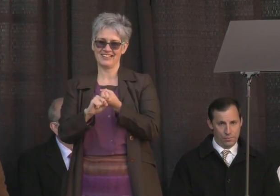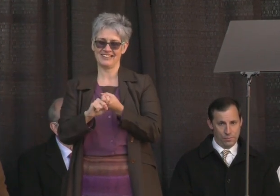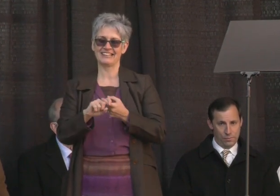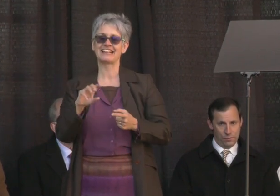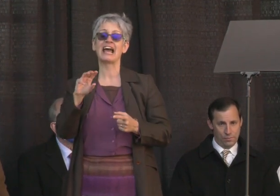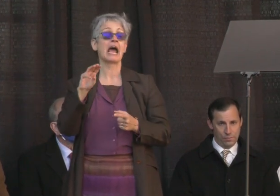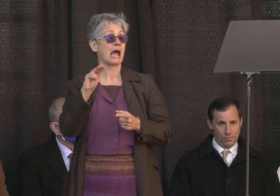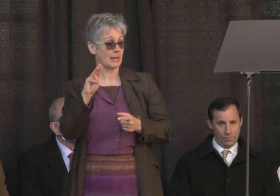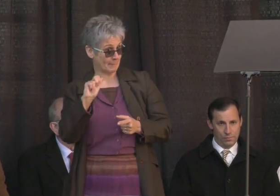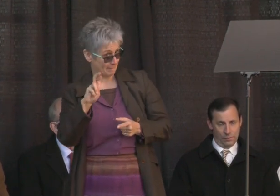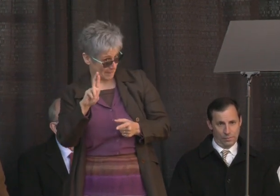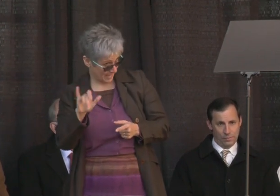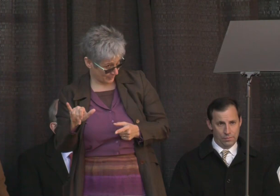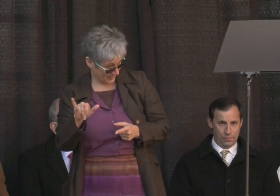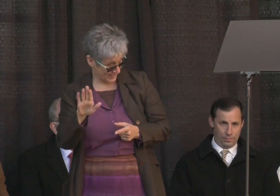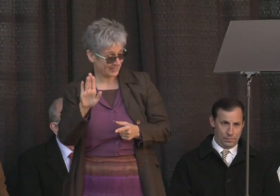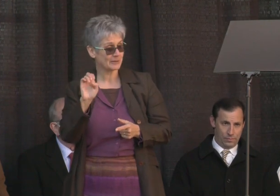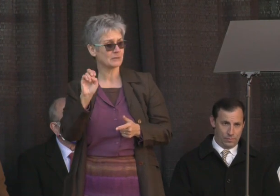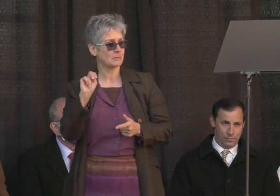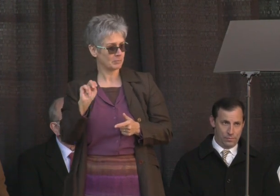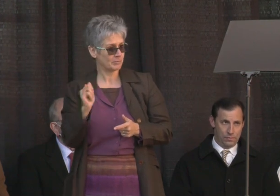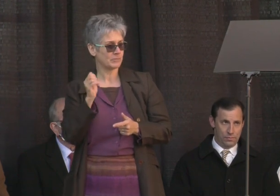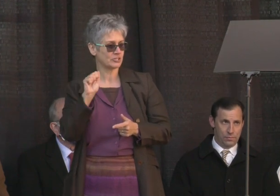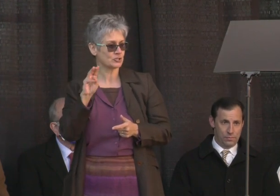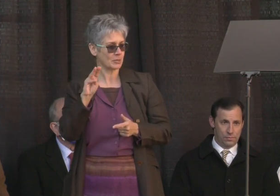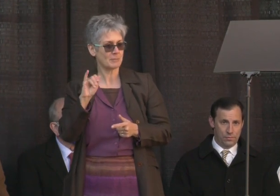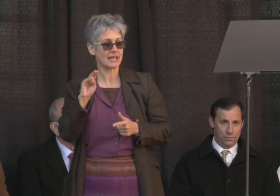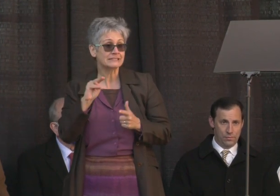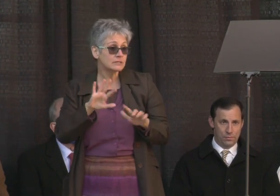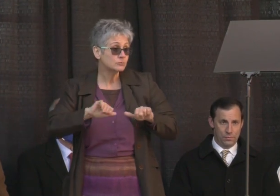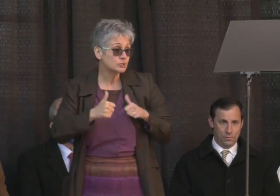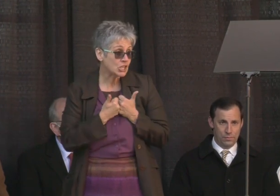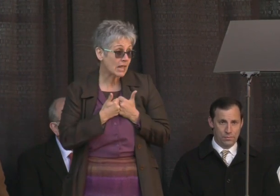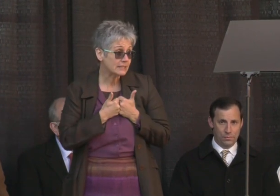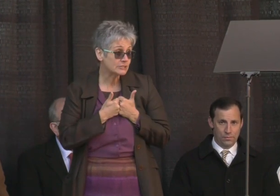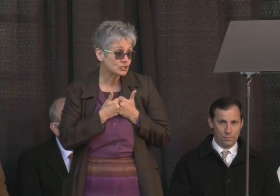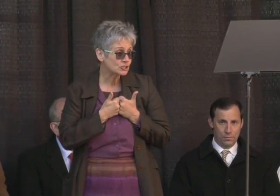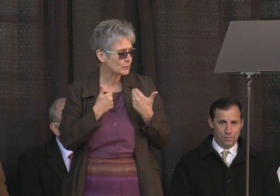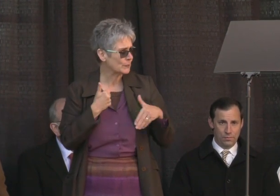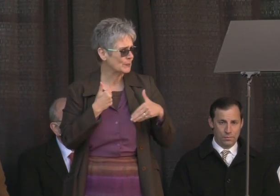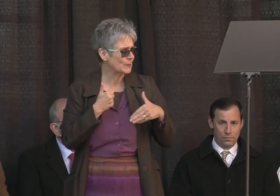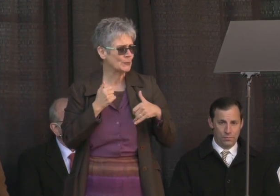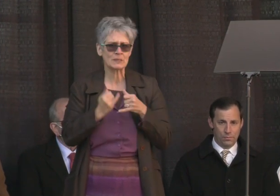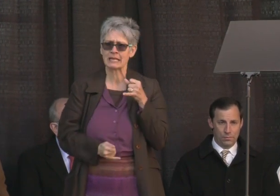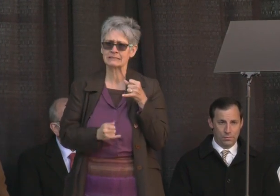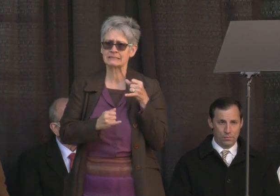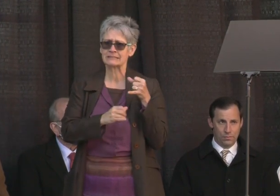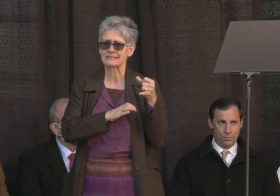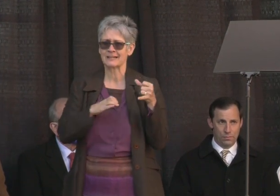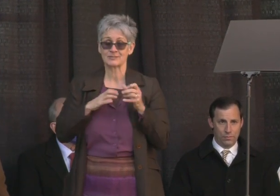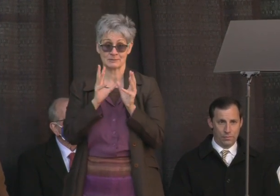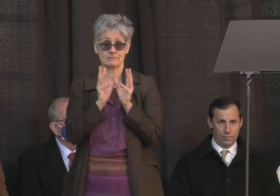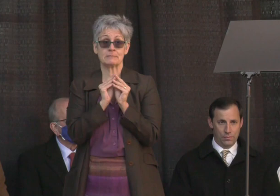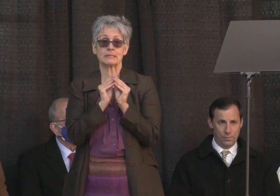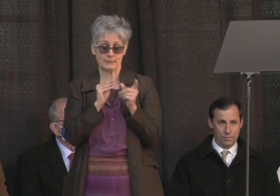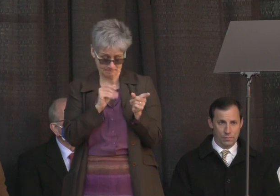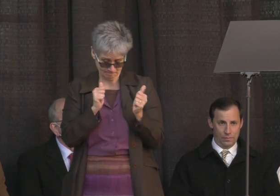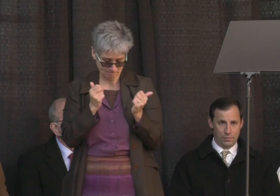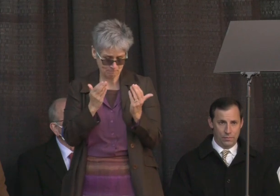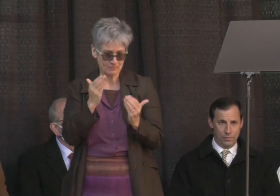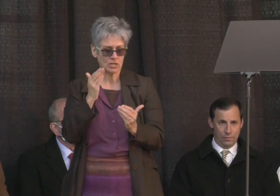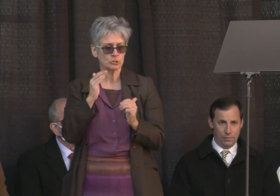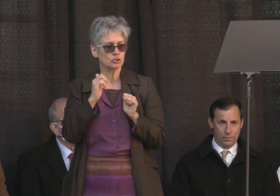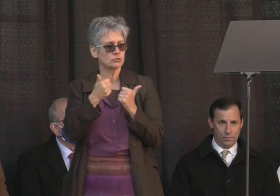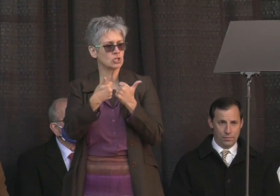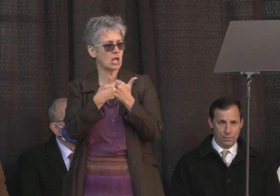Benjamin. You gave us a challenge. You gave us a challenge in your last council meeting, and your challenge was to